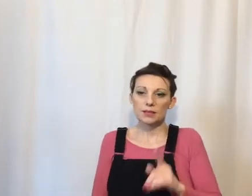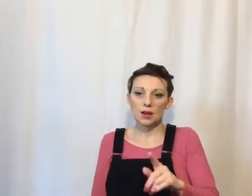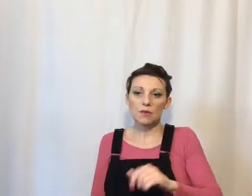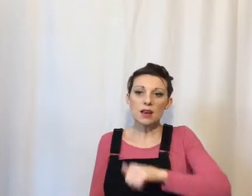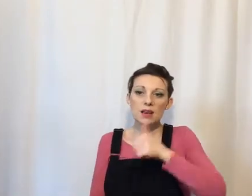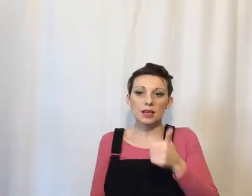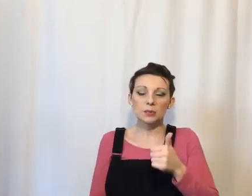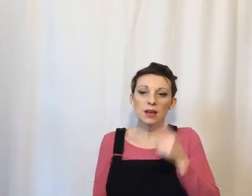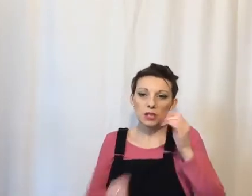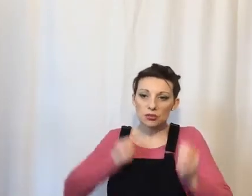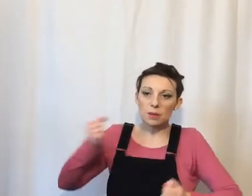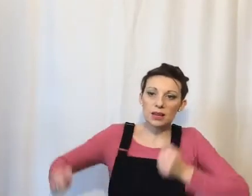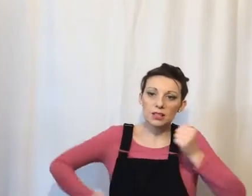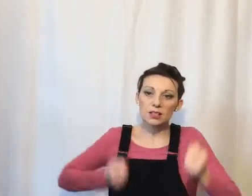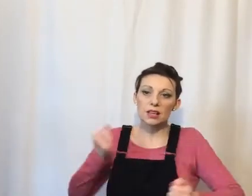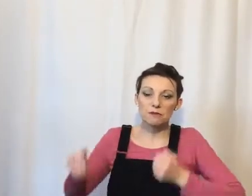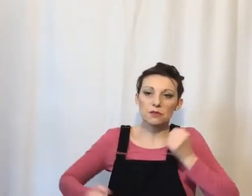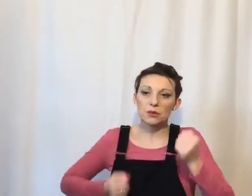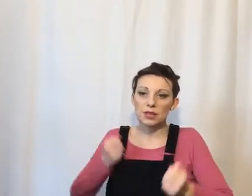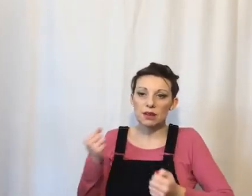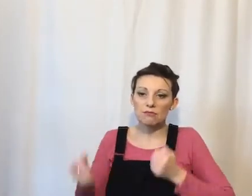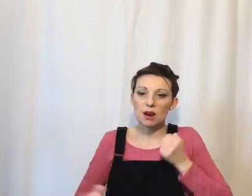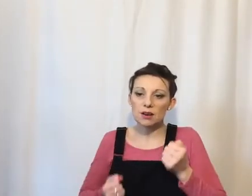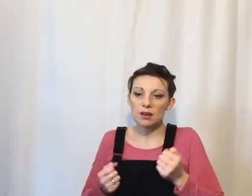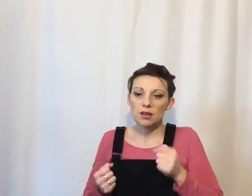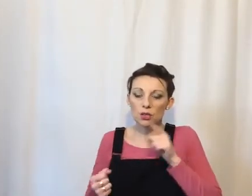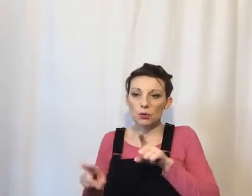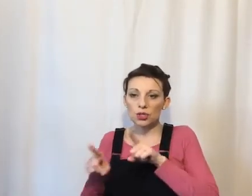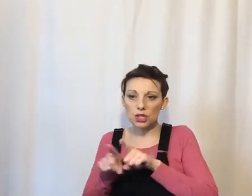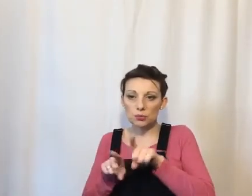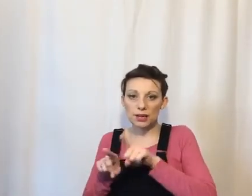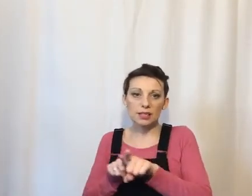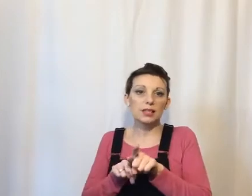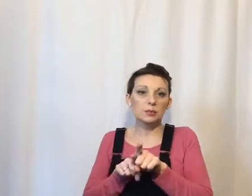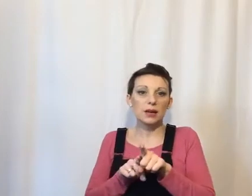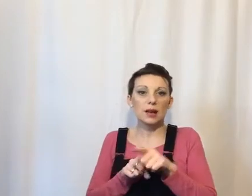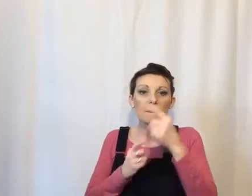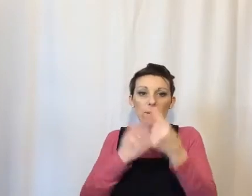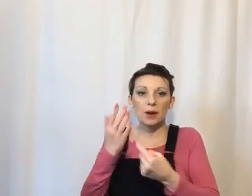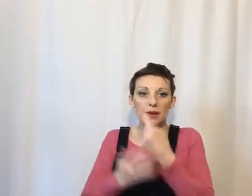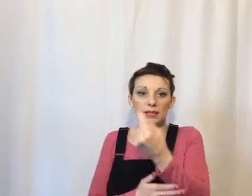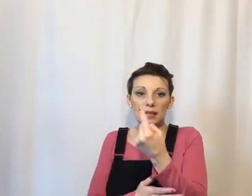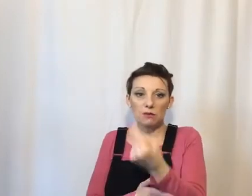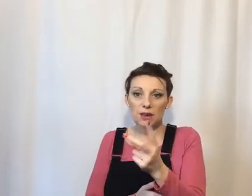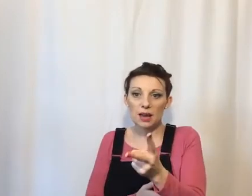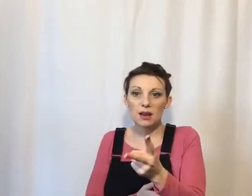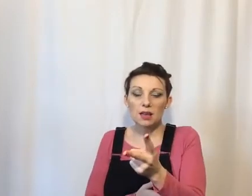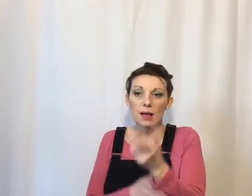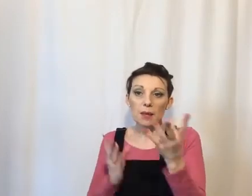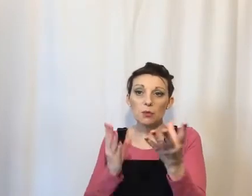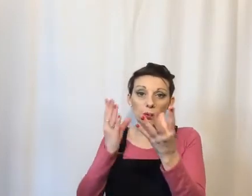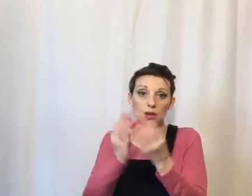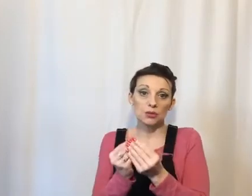So the next bit goes straight back into the if you say run. So we'll just practice this bit by itself again, and then we'll put those two